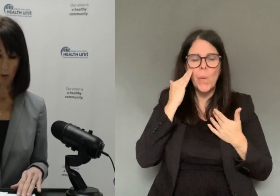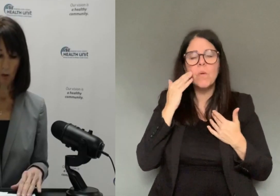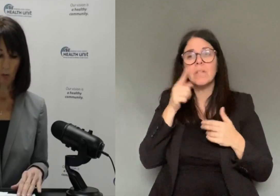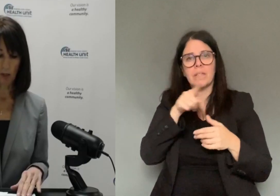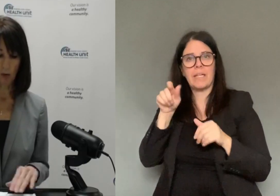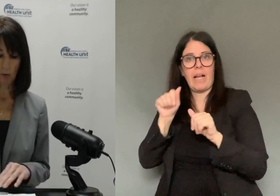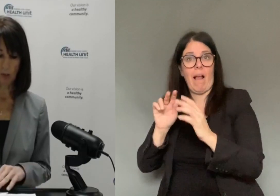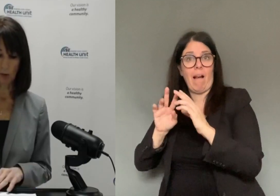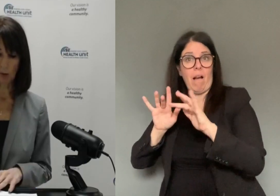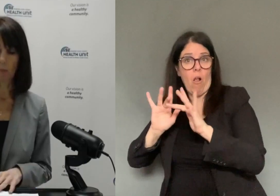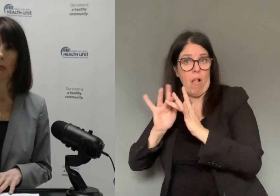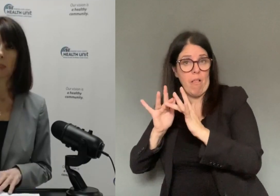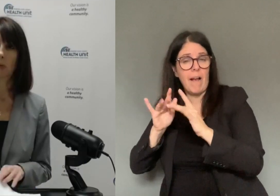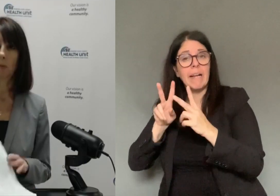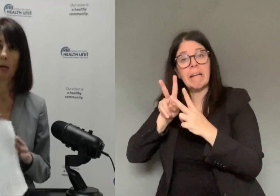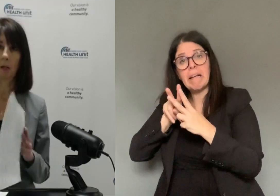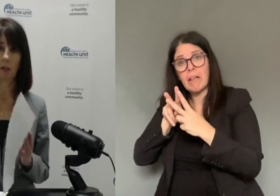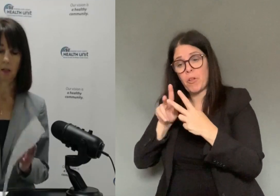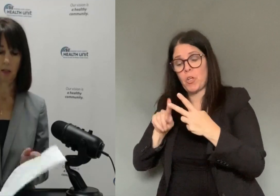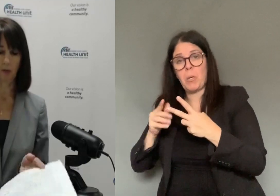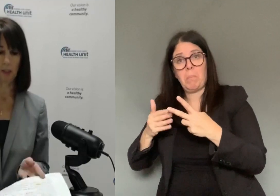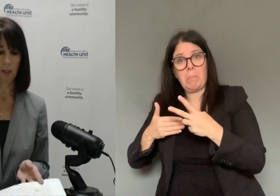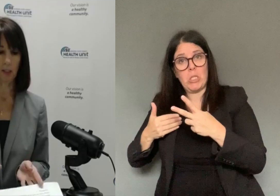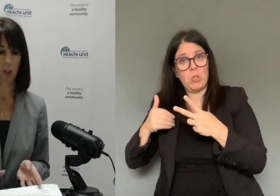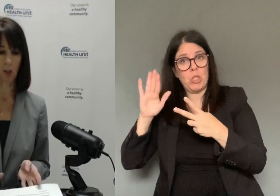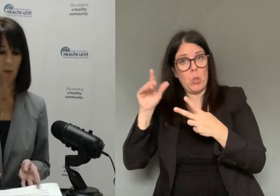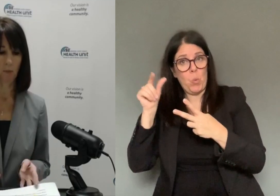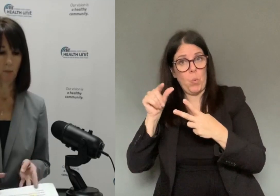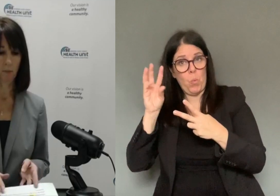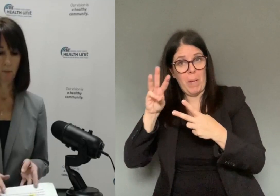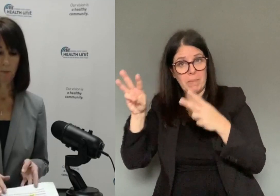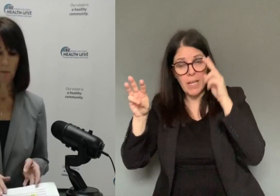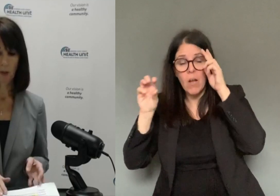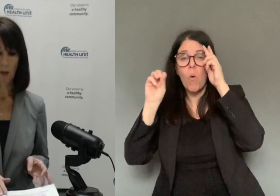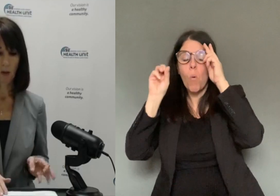while you are awaiting your results, you must remain in self-isolation.